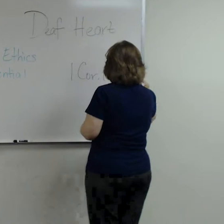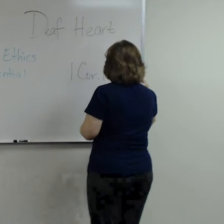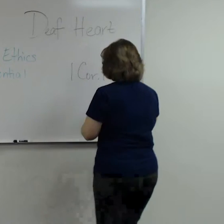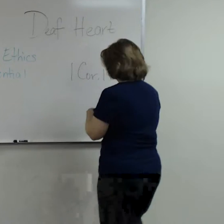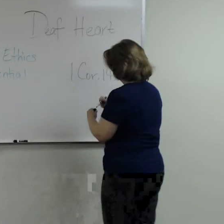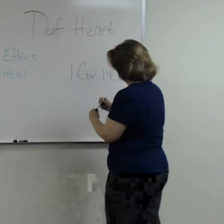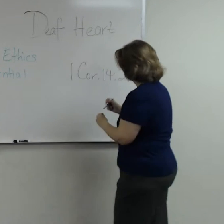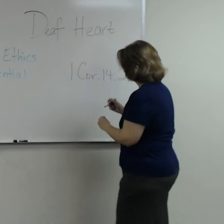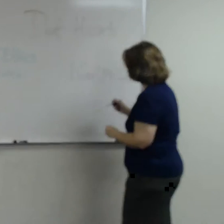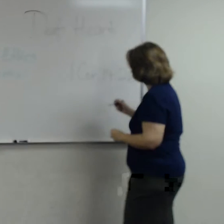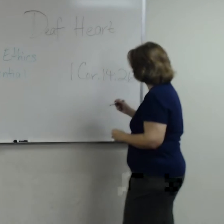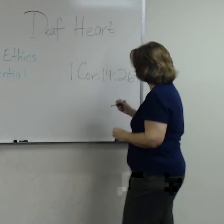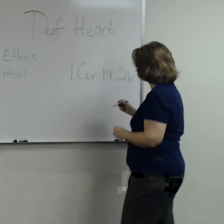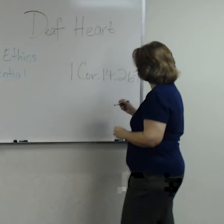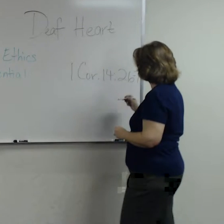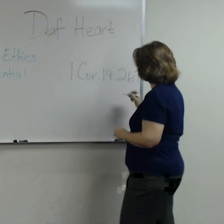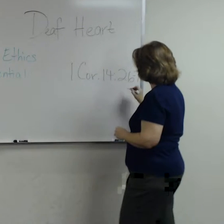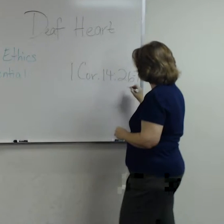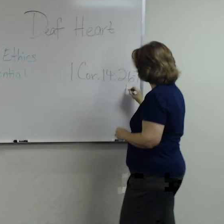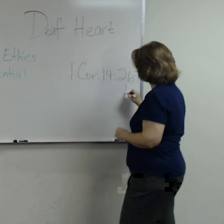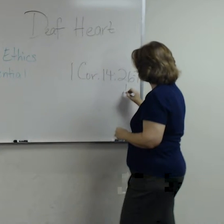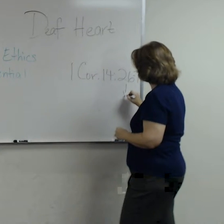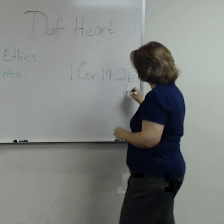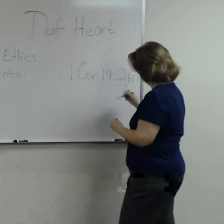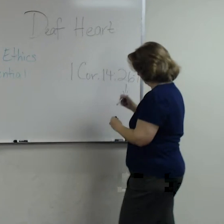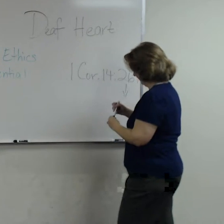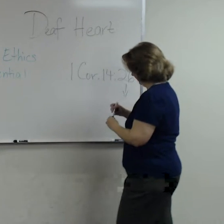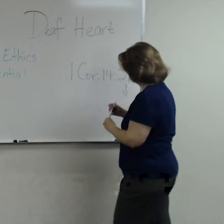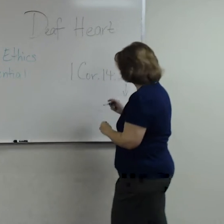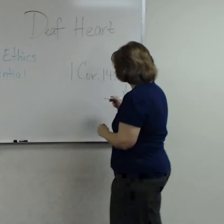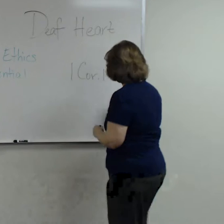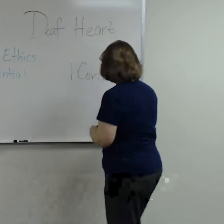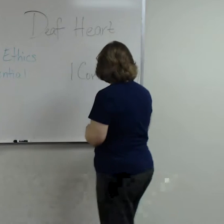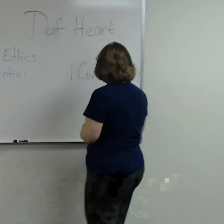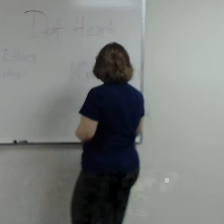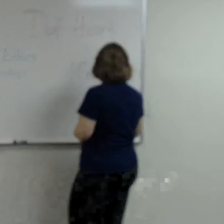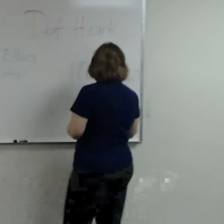to, where it's talking about, translated down to about